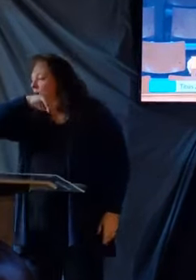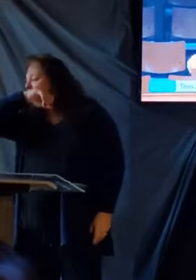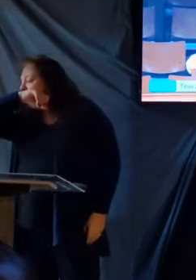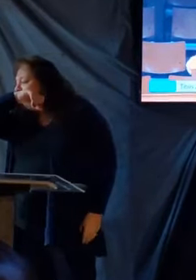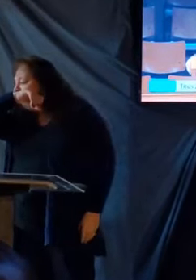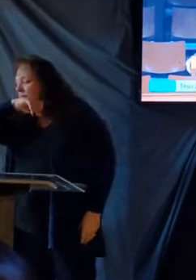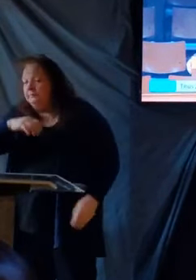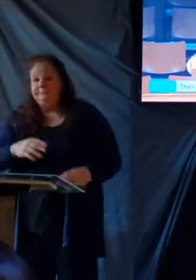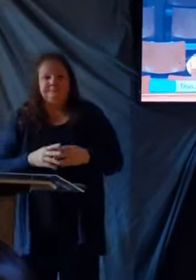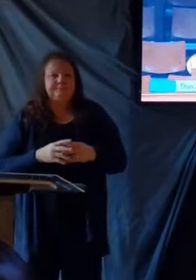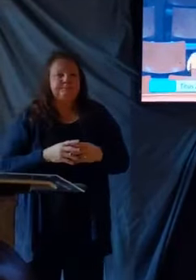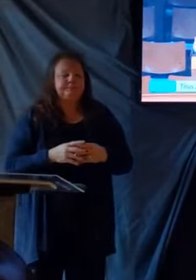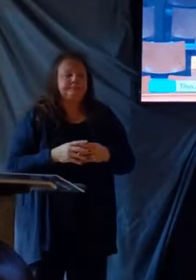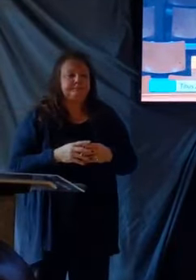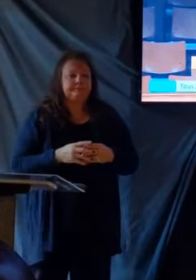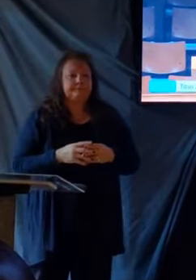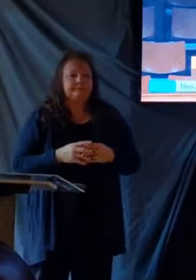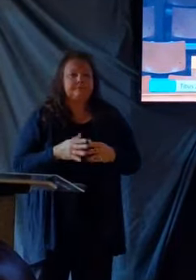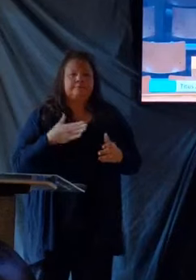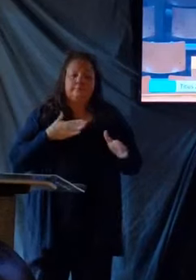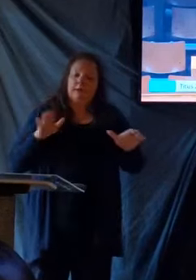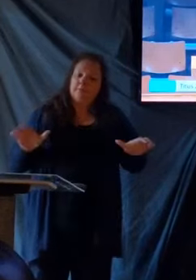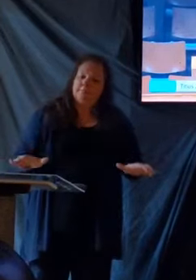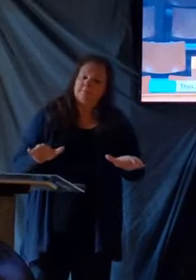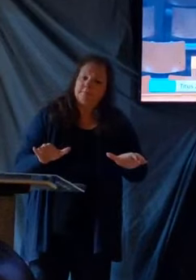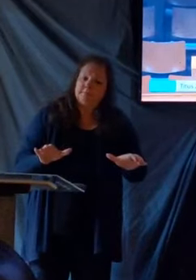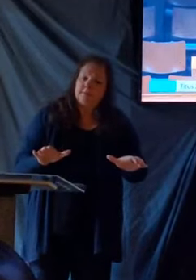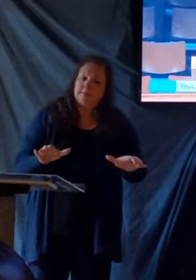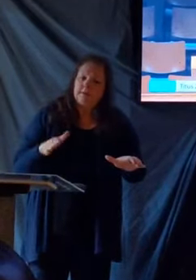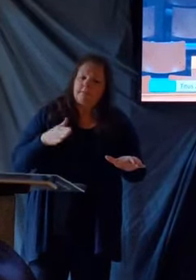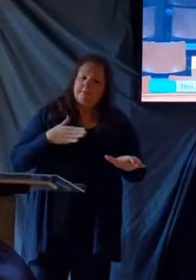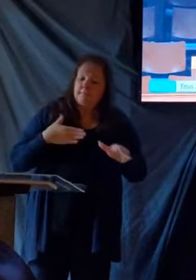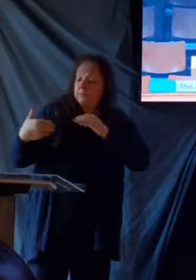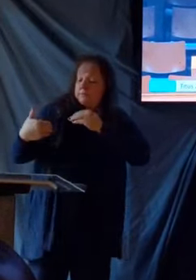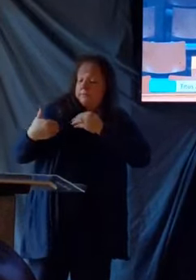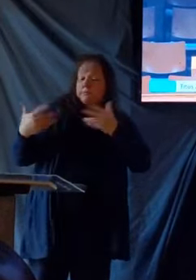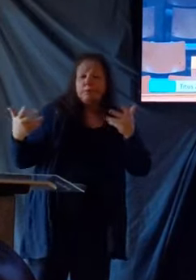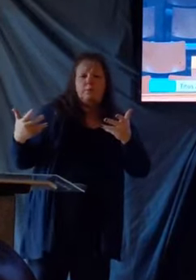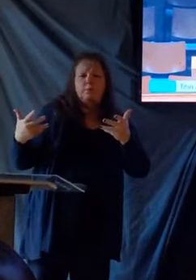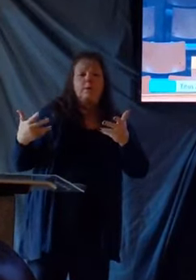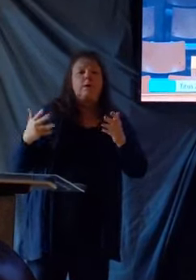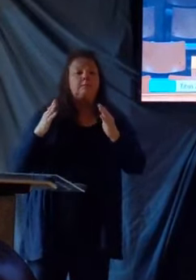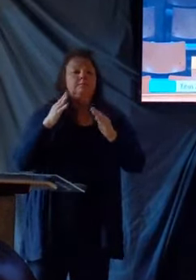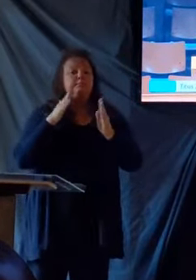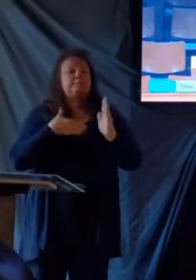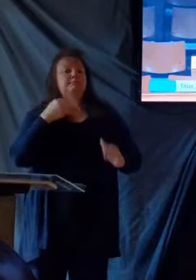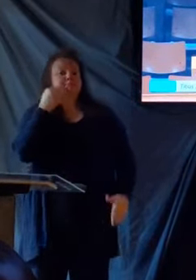There we go. The godly conduct. Her realm will be the home.